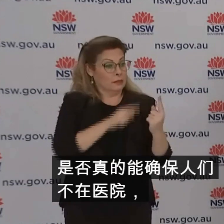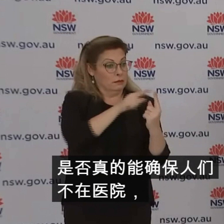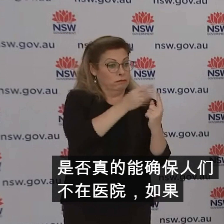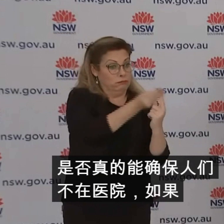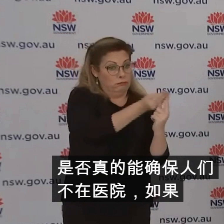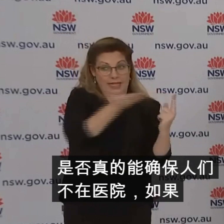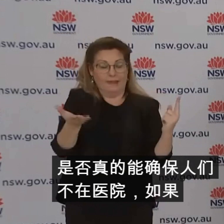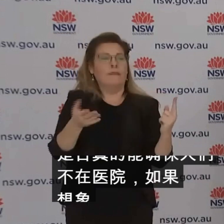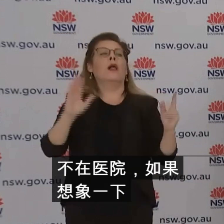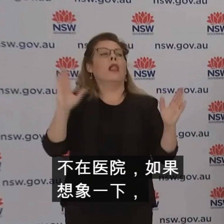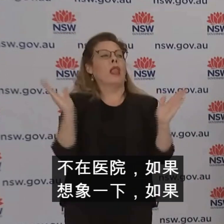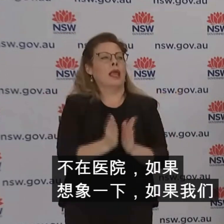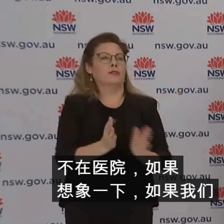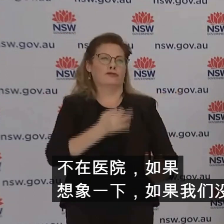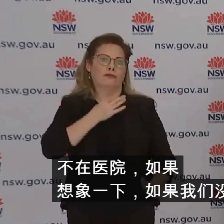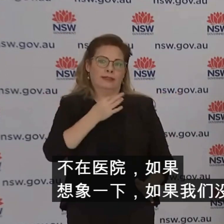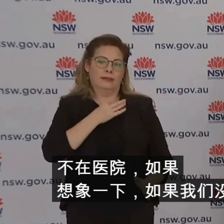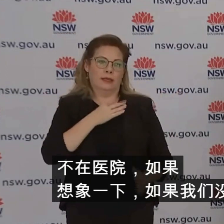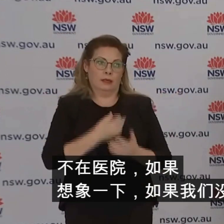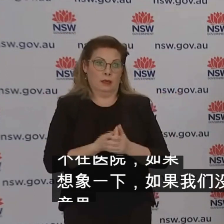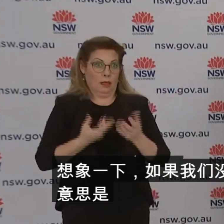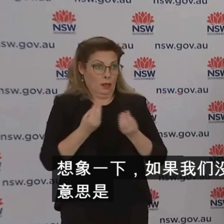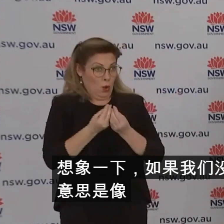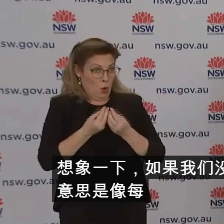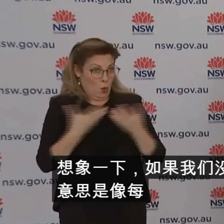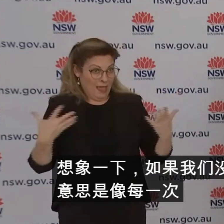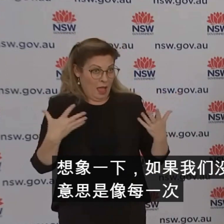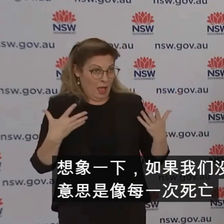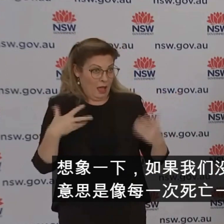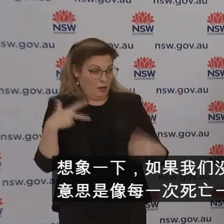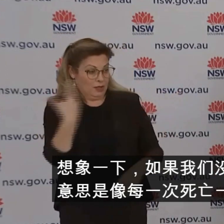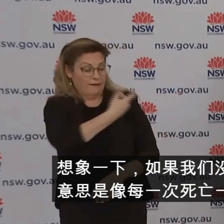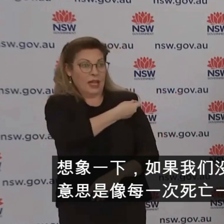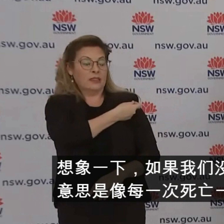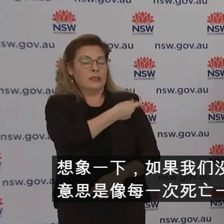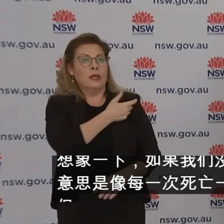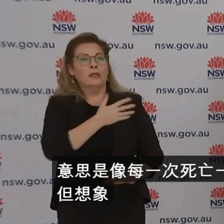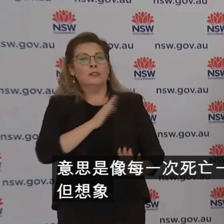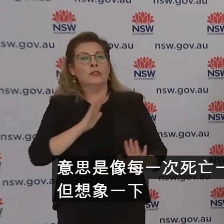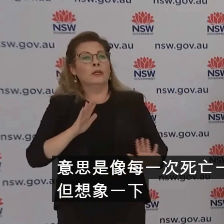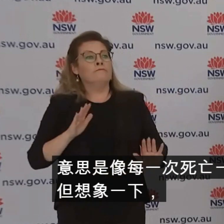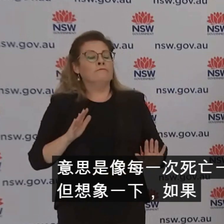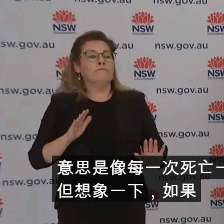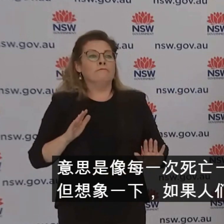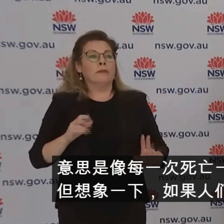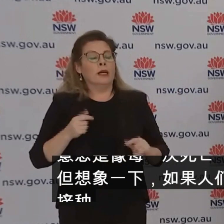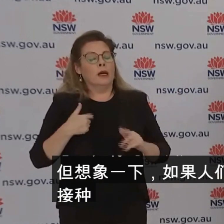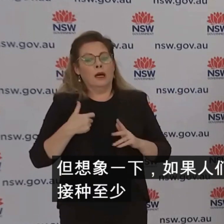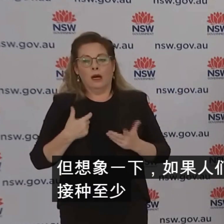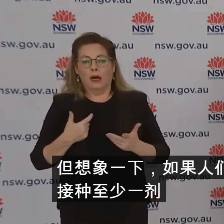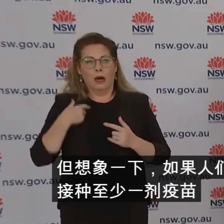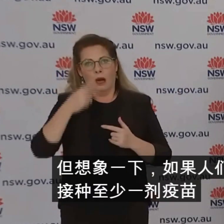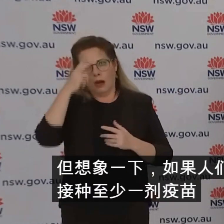And imagine if we didn't have the vaccine. I mean, as tragic as every single death is, but imagine if people hadn't